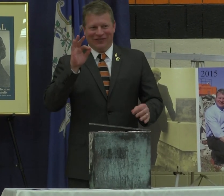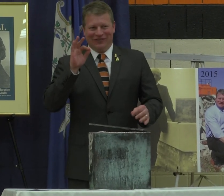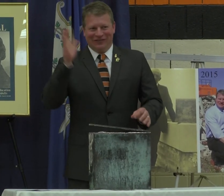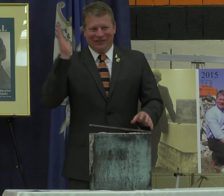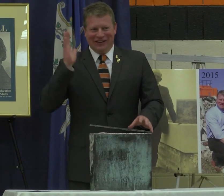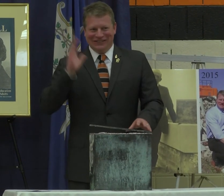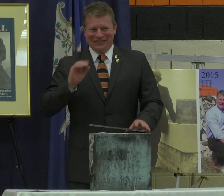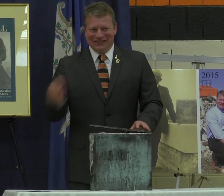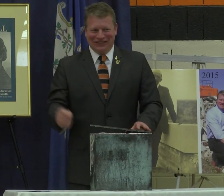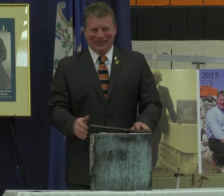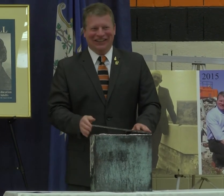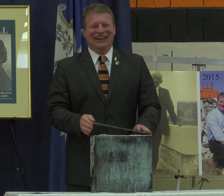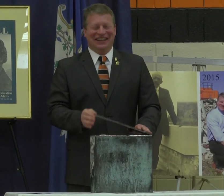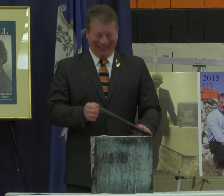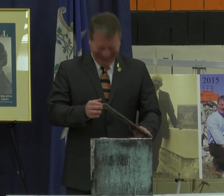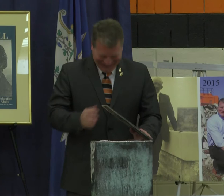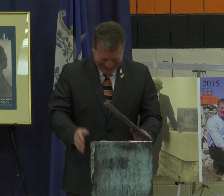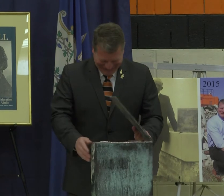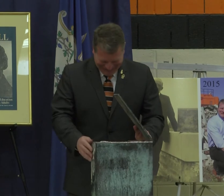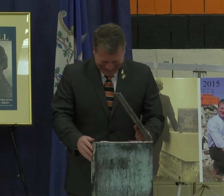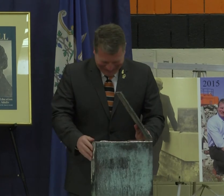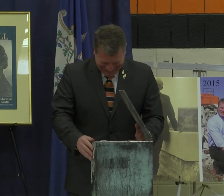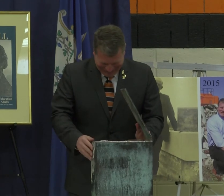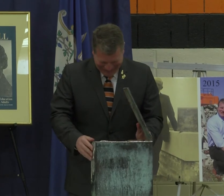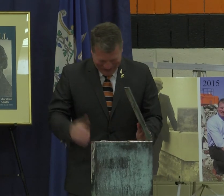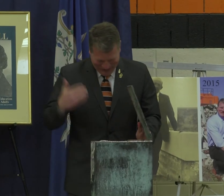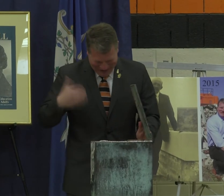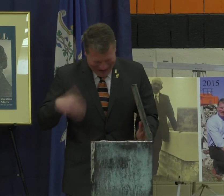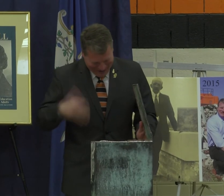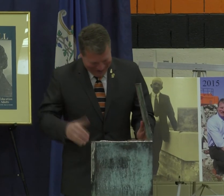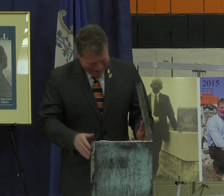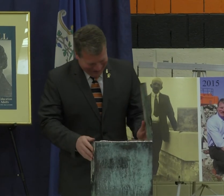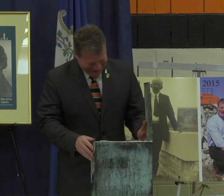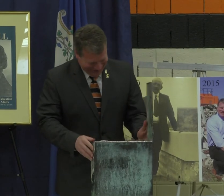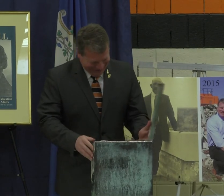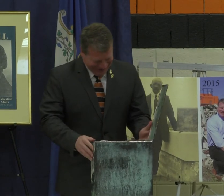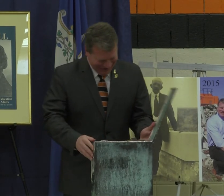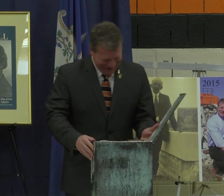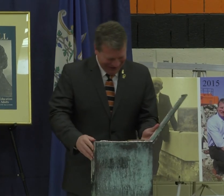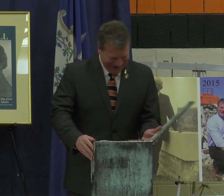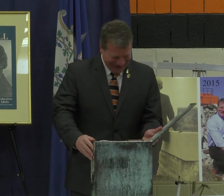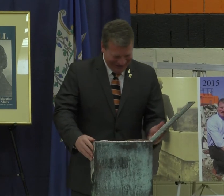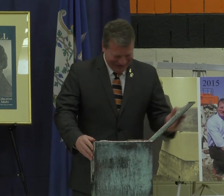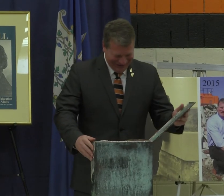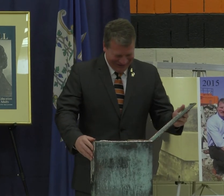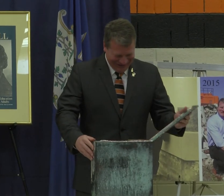No ghosts. No ghosts of the past. Wow.